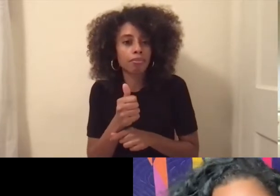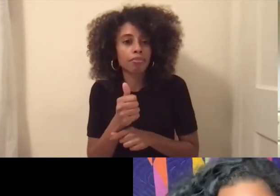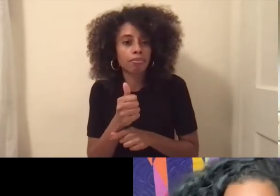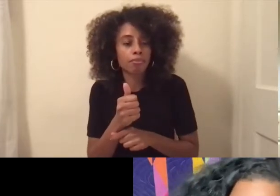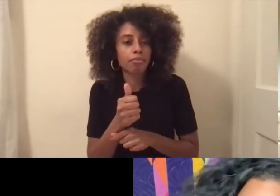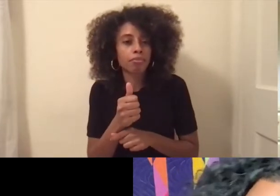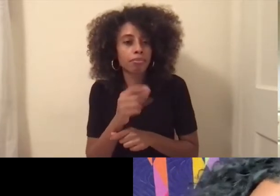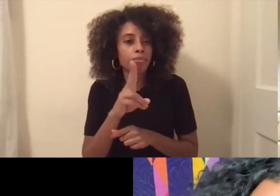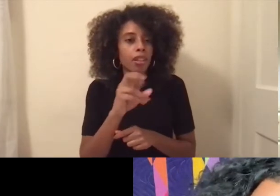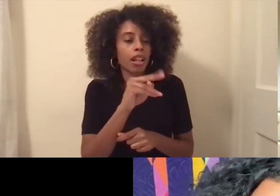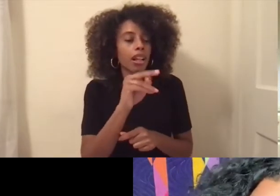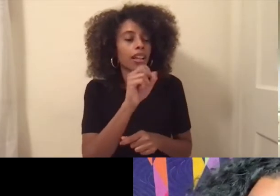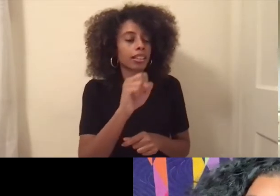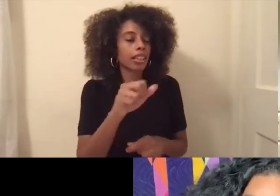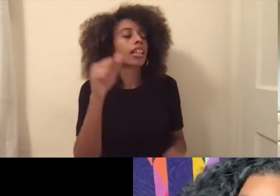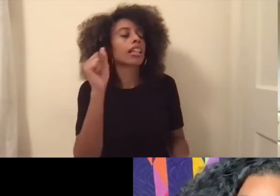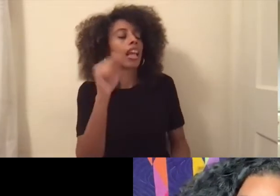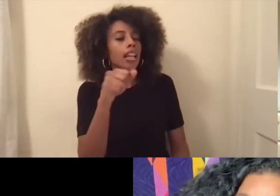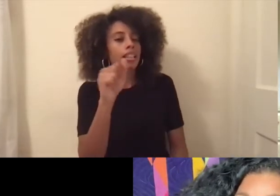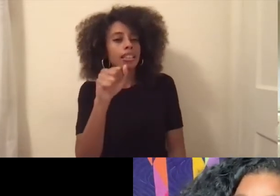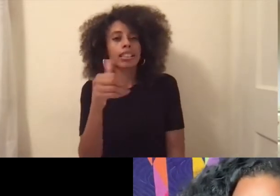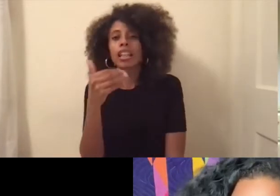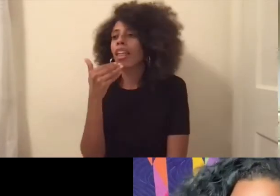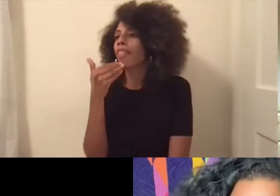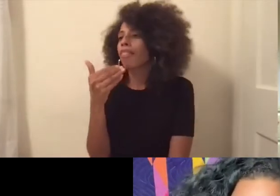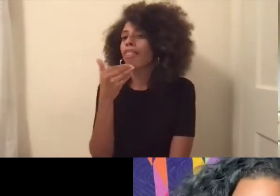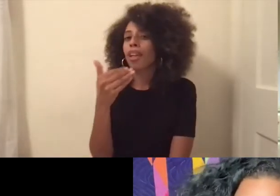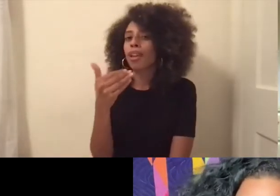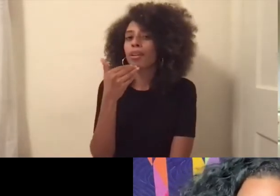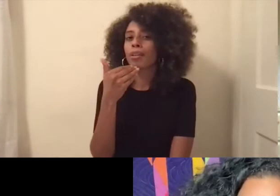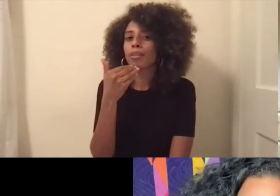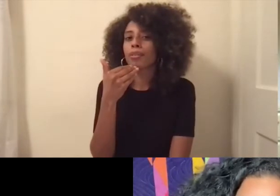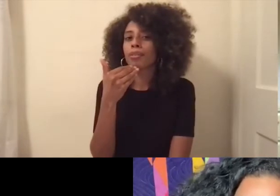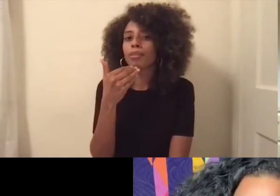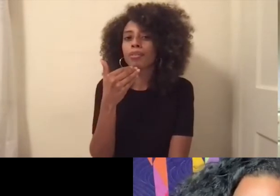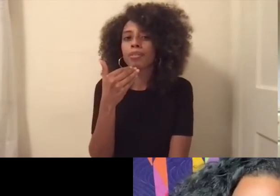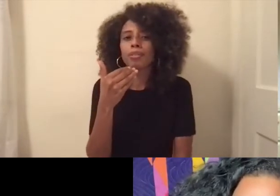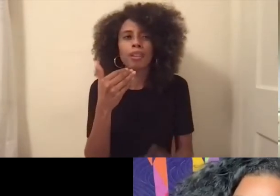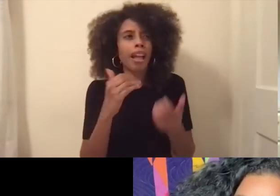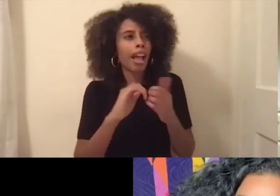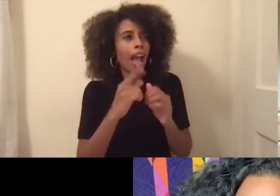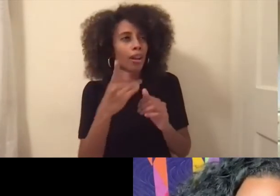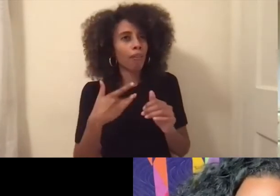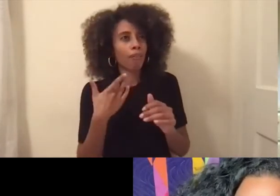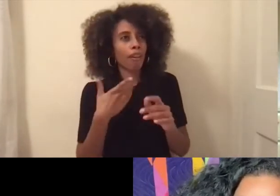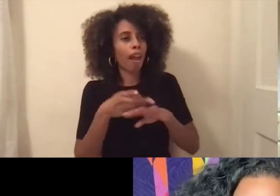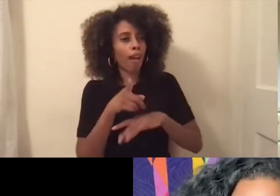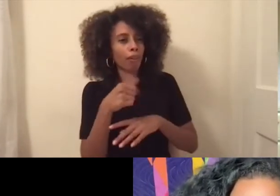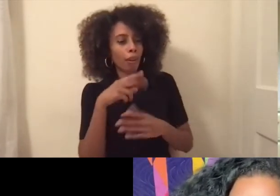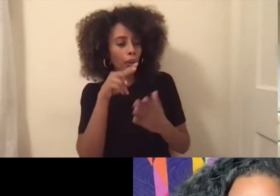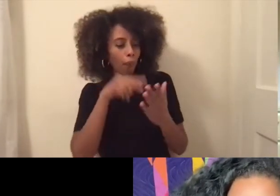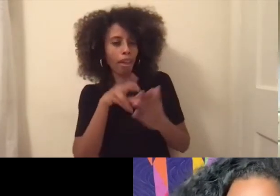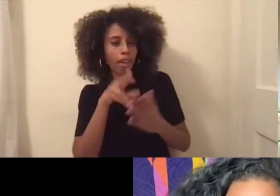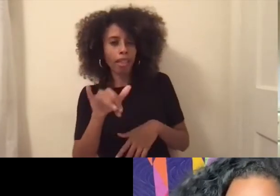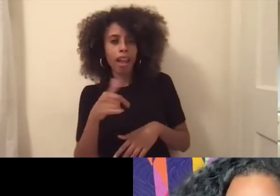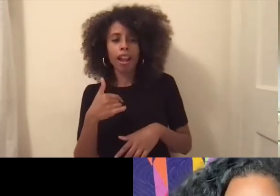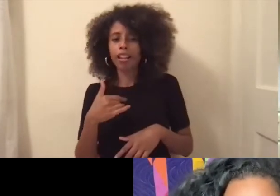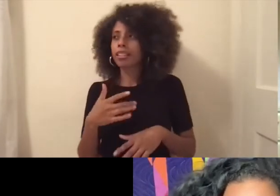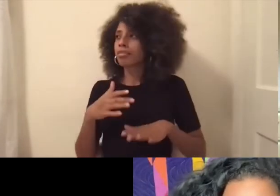Thank you. How do you feel after reading that? Calm. I feel